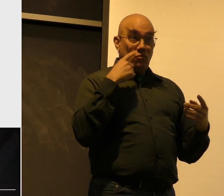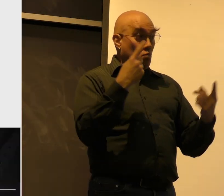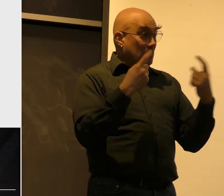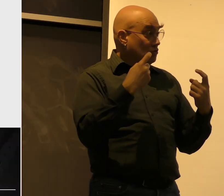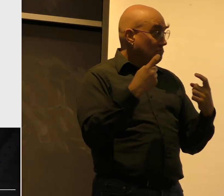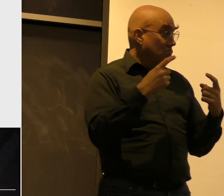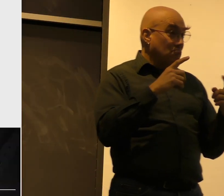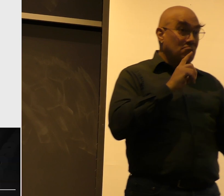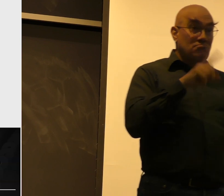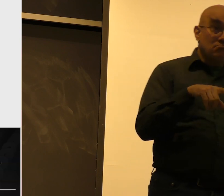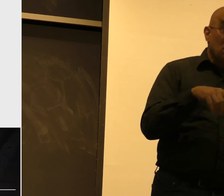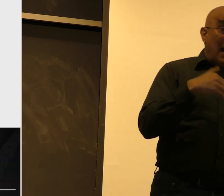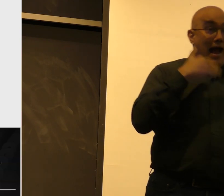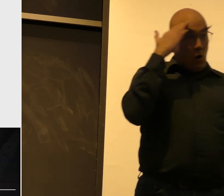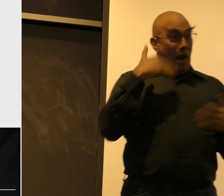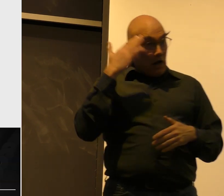Now I'm going to open up for questions.